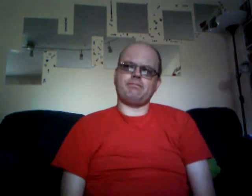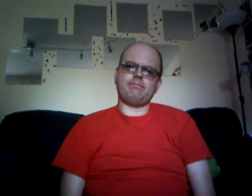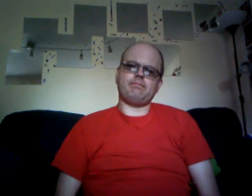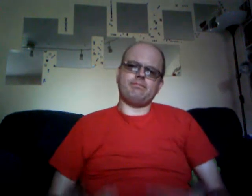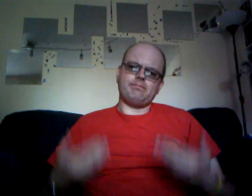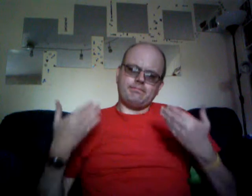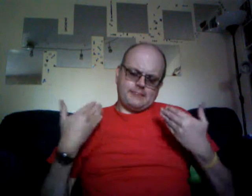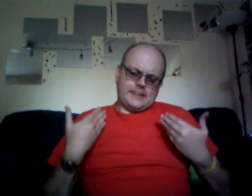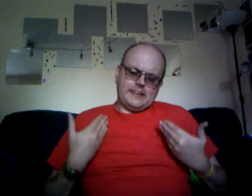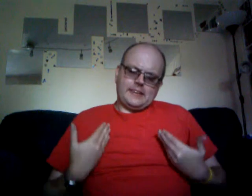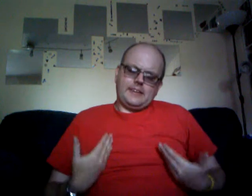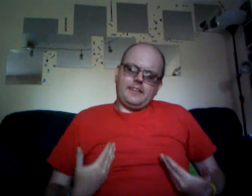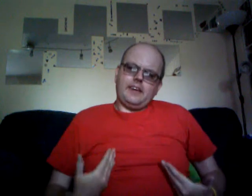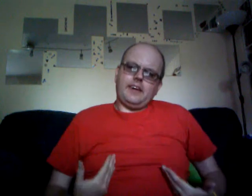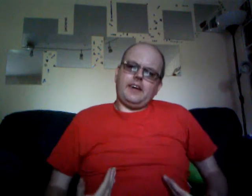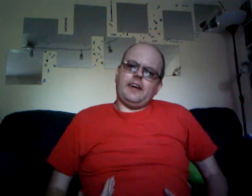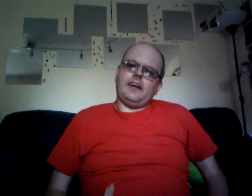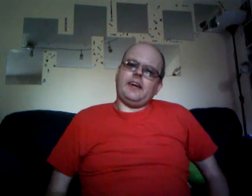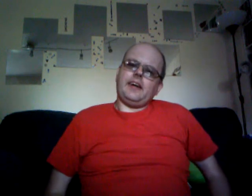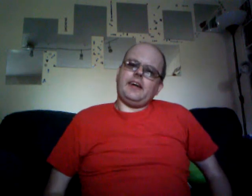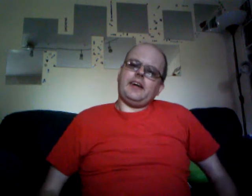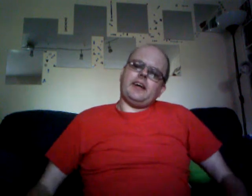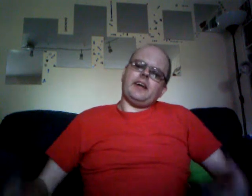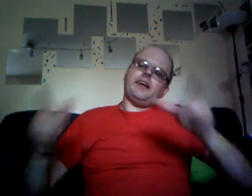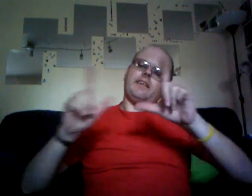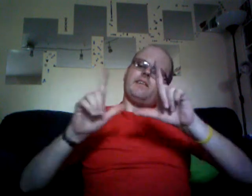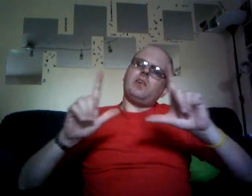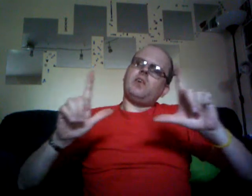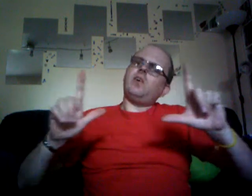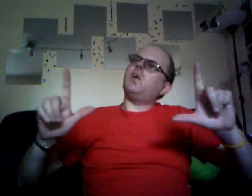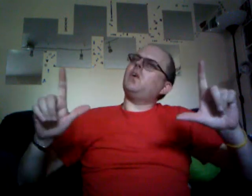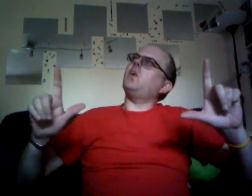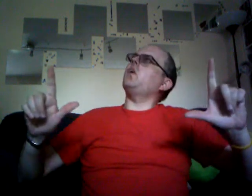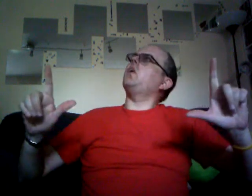Here I am, Lord,